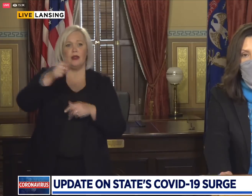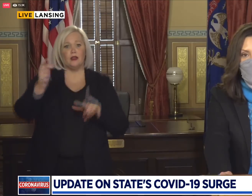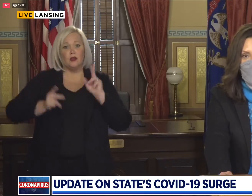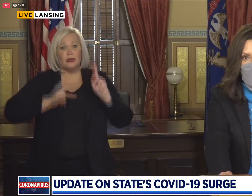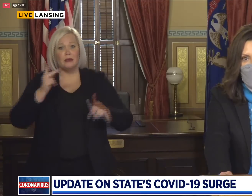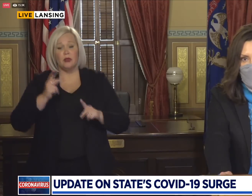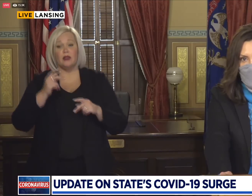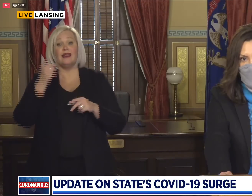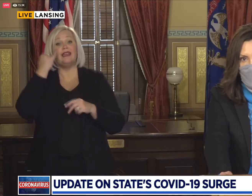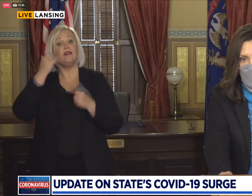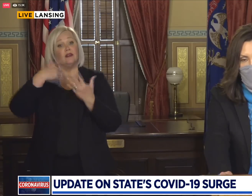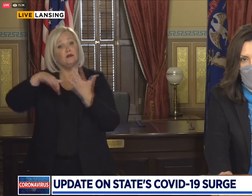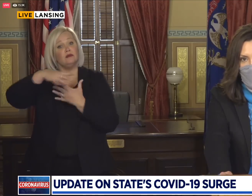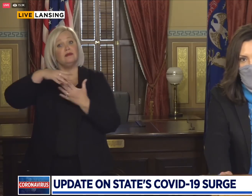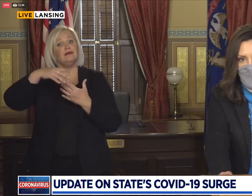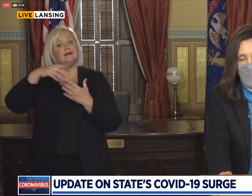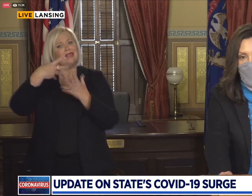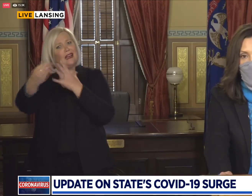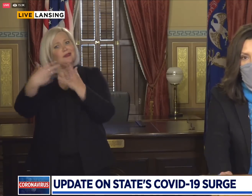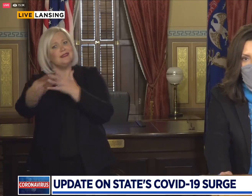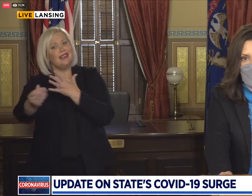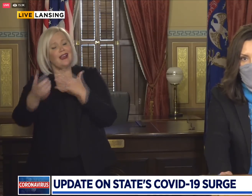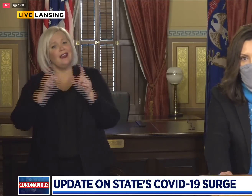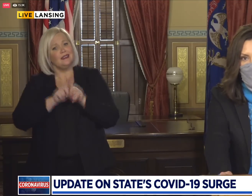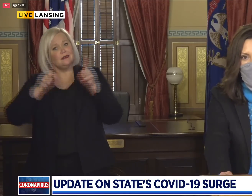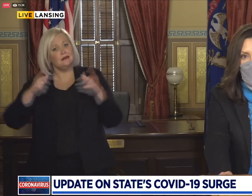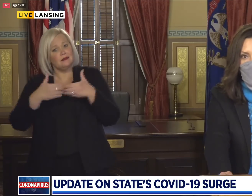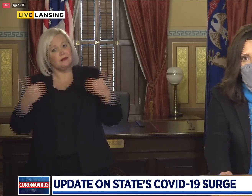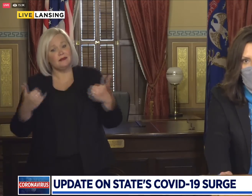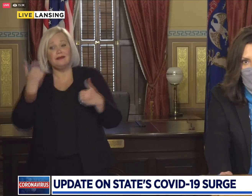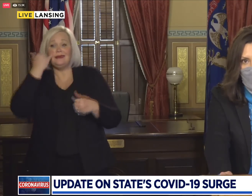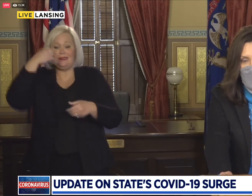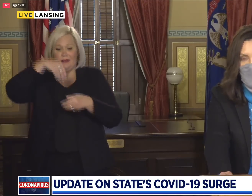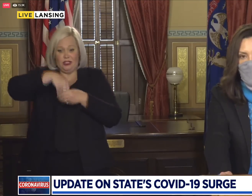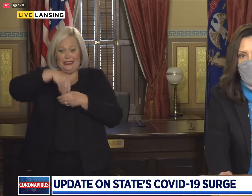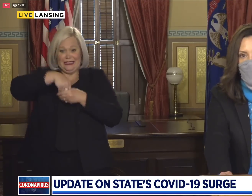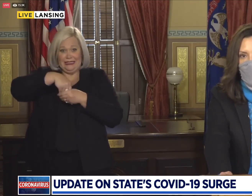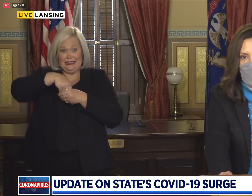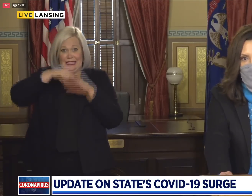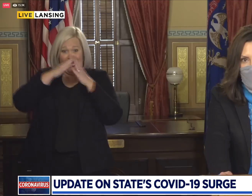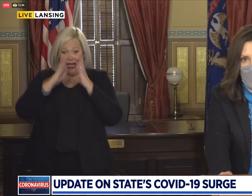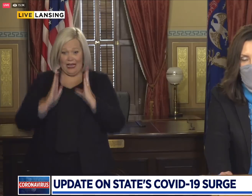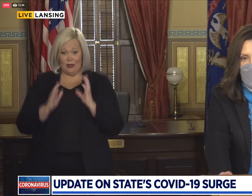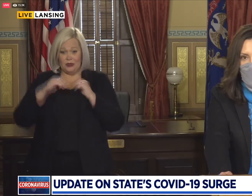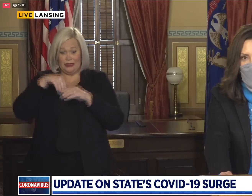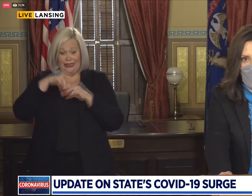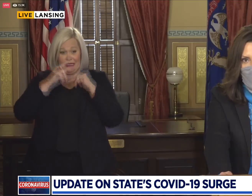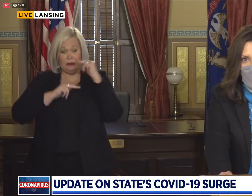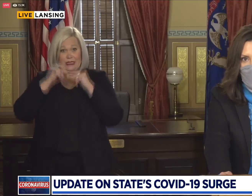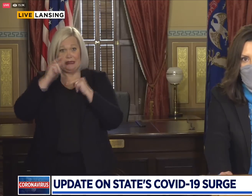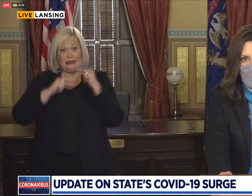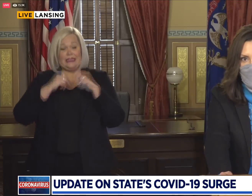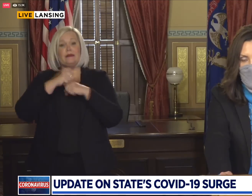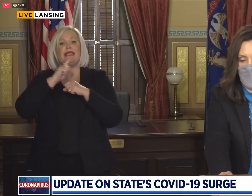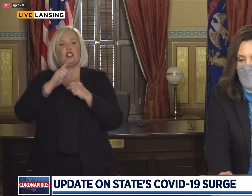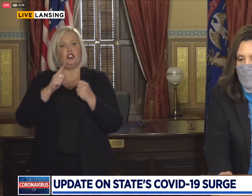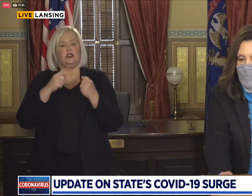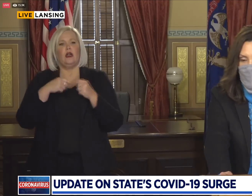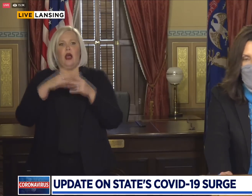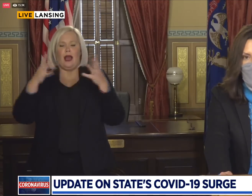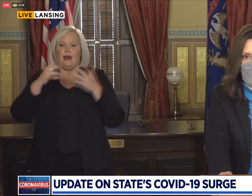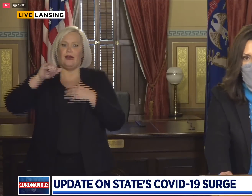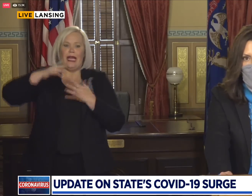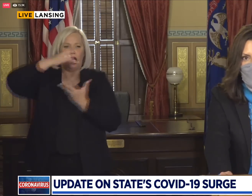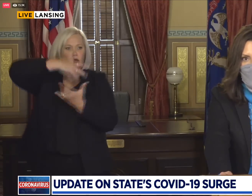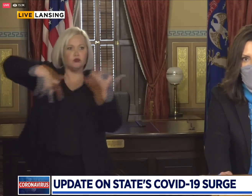to be outside and 6 feet apart. If you are inside, make it brief, make it well ventilated, and wear your masks.